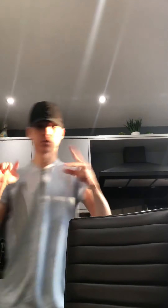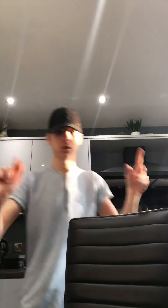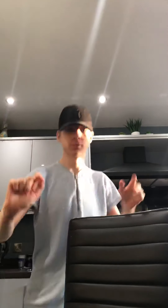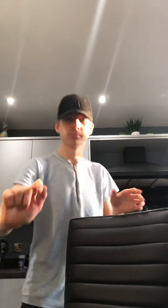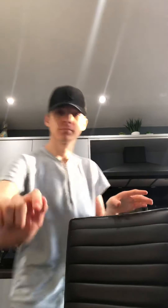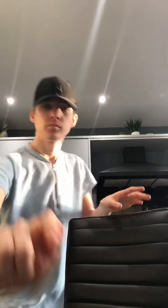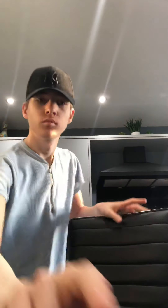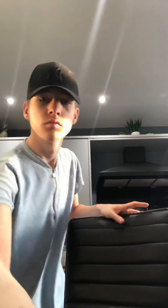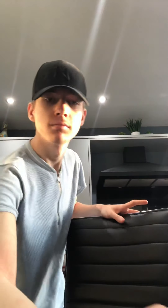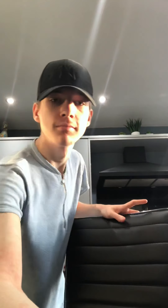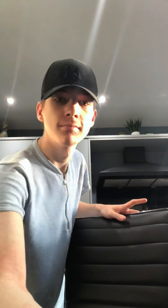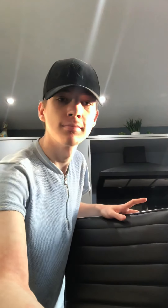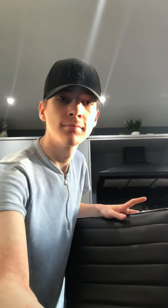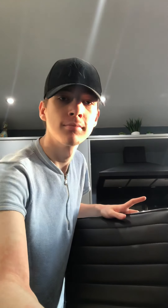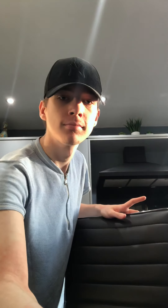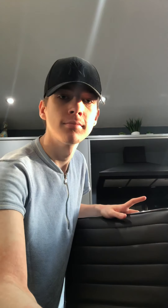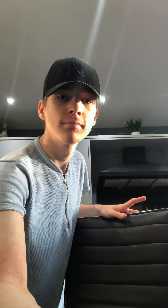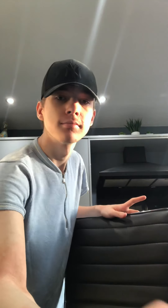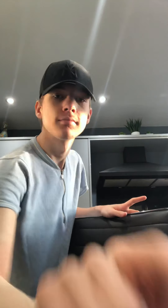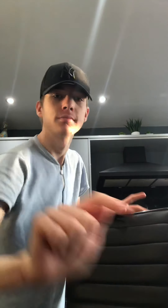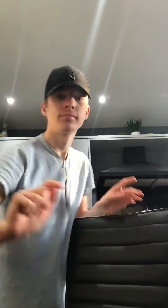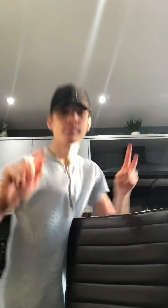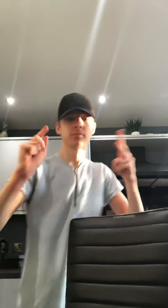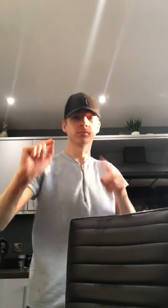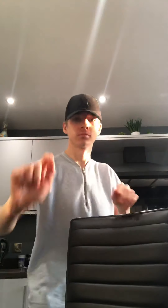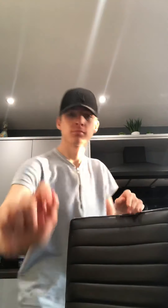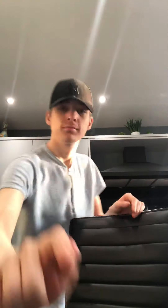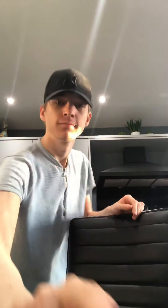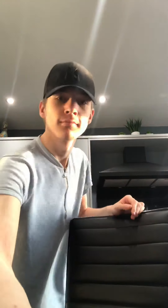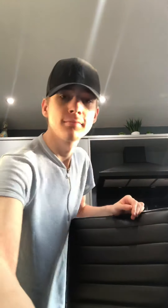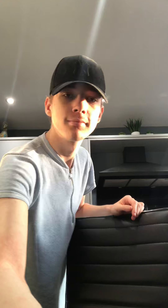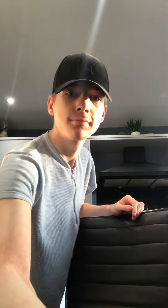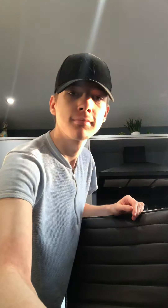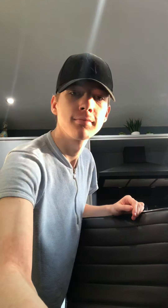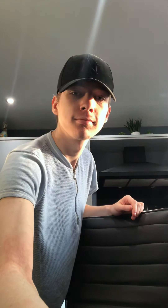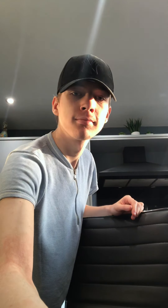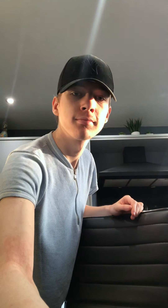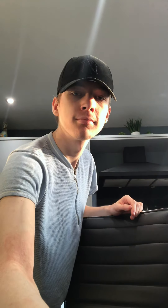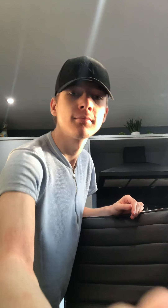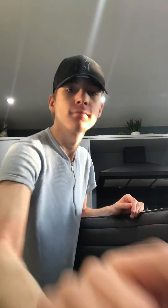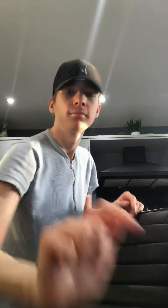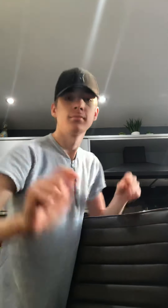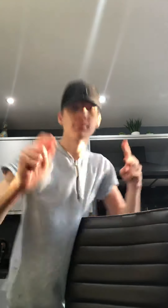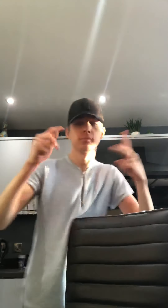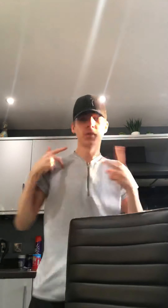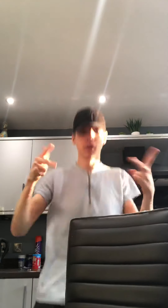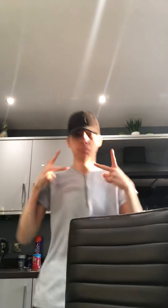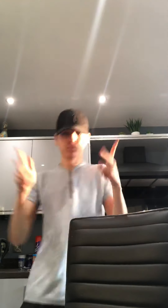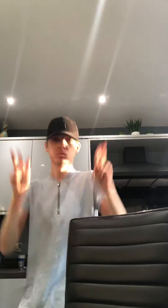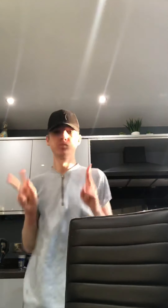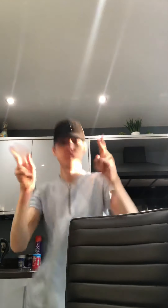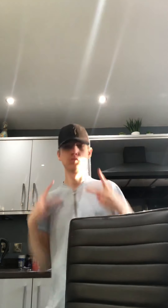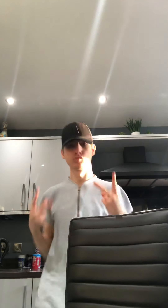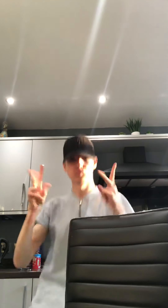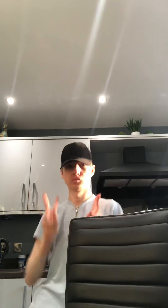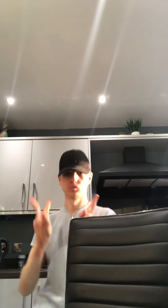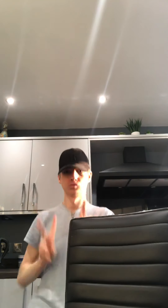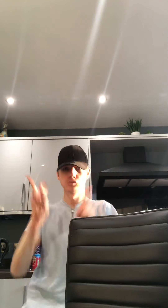I know that the You're here, there's